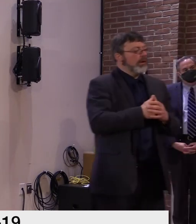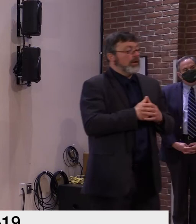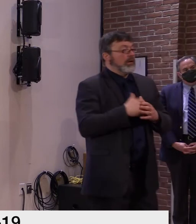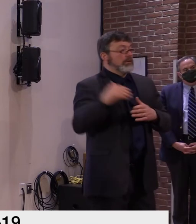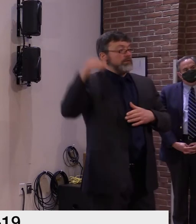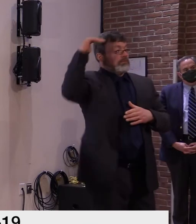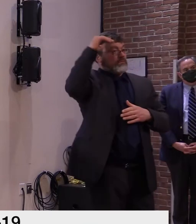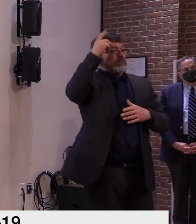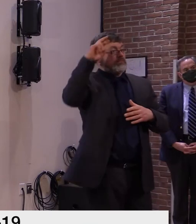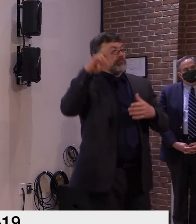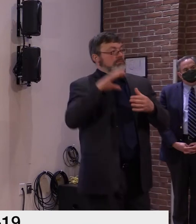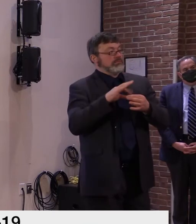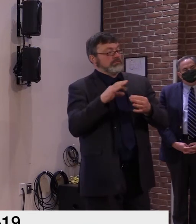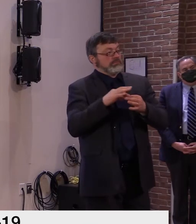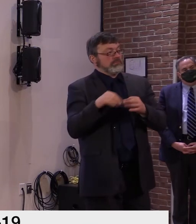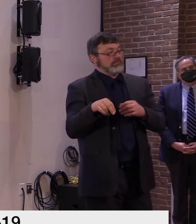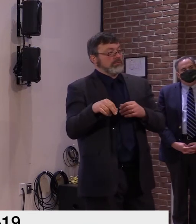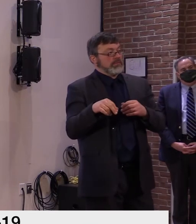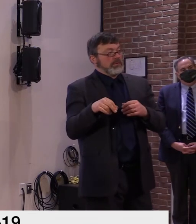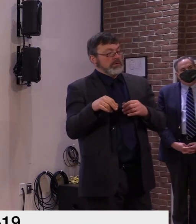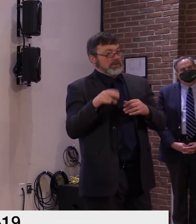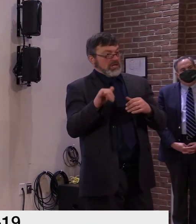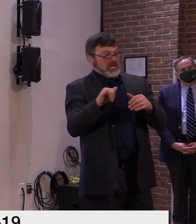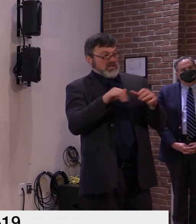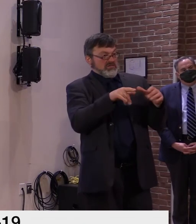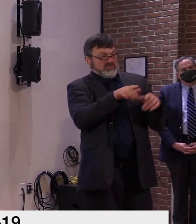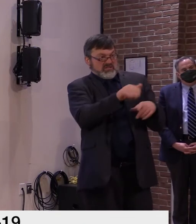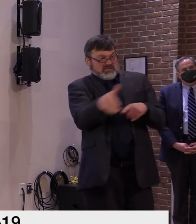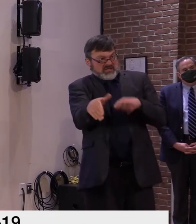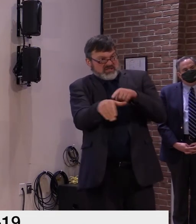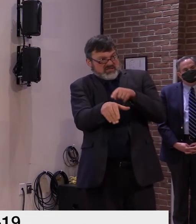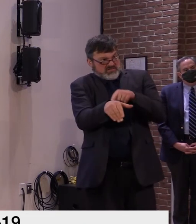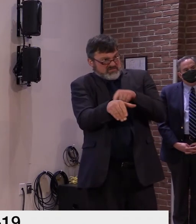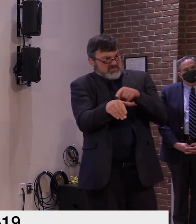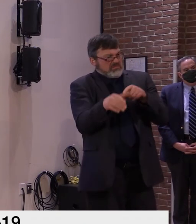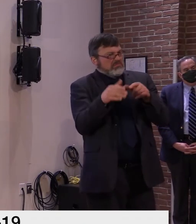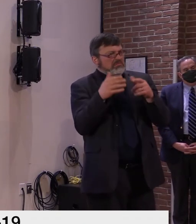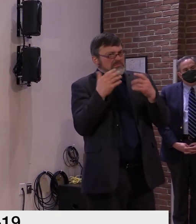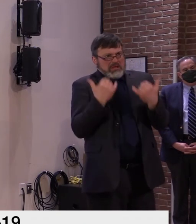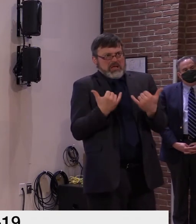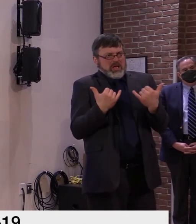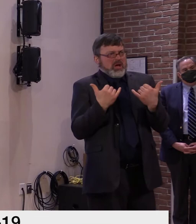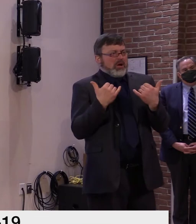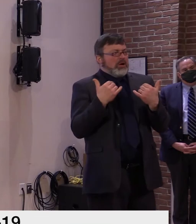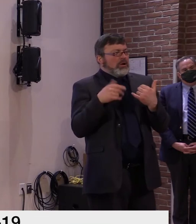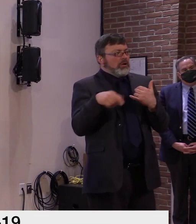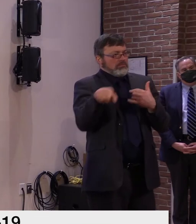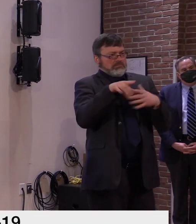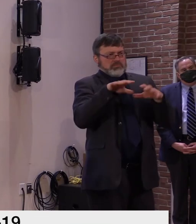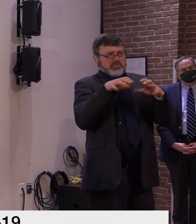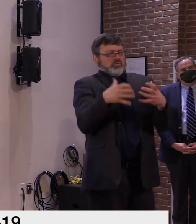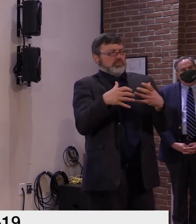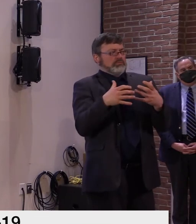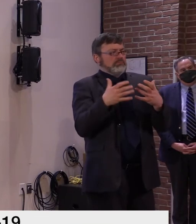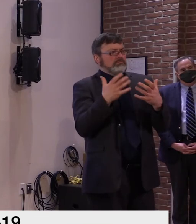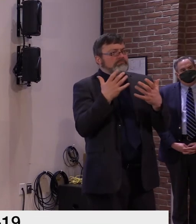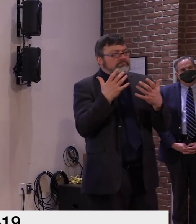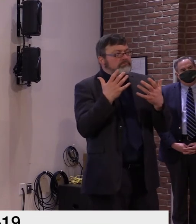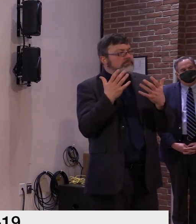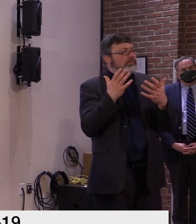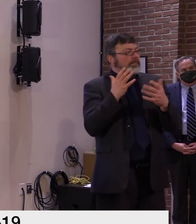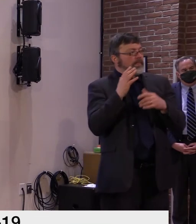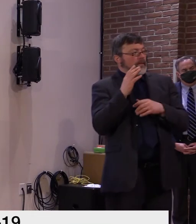majority of them have still been actually in the older age set. Some from the long-term